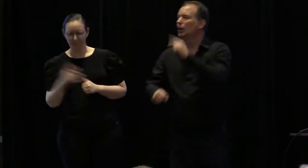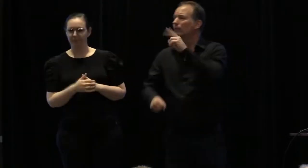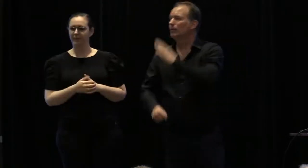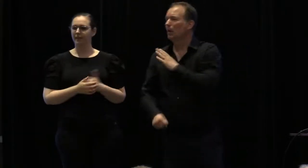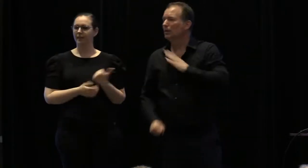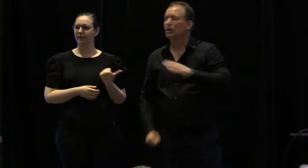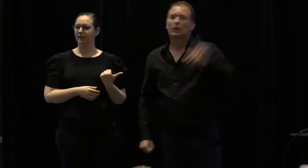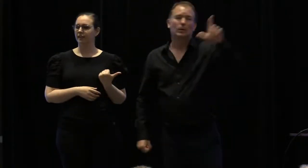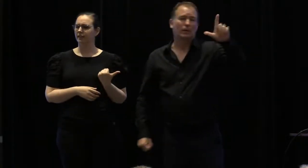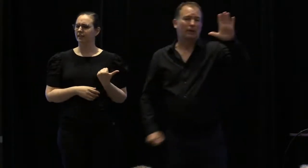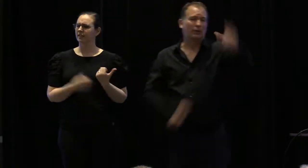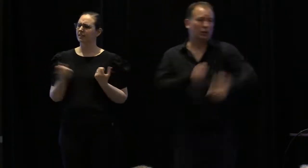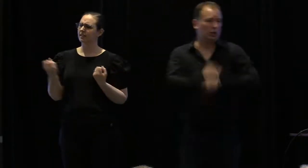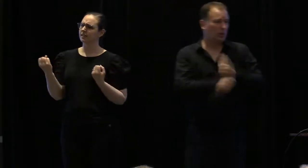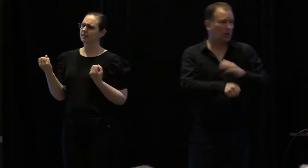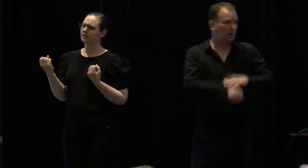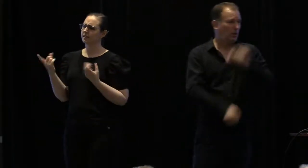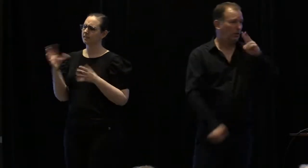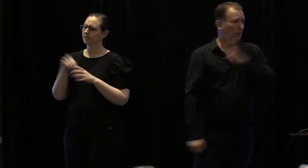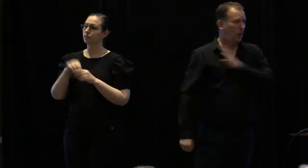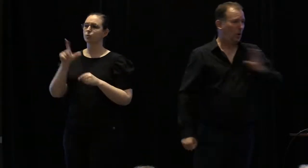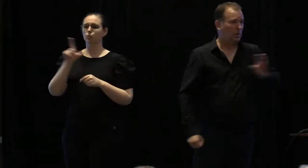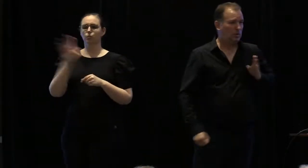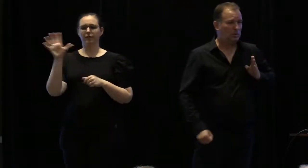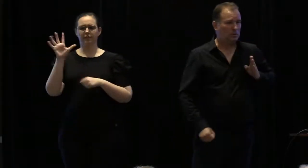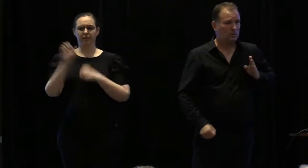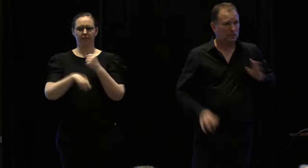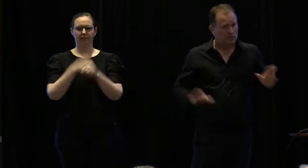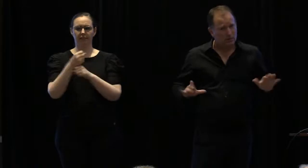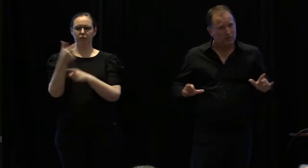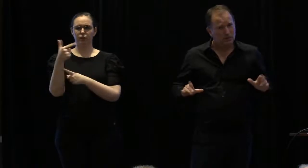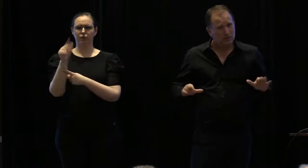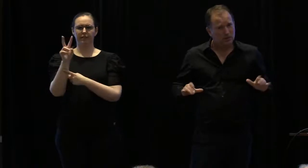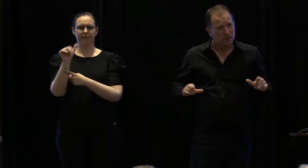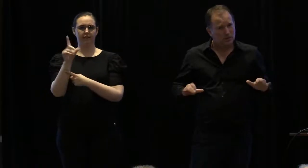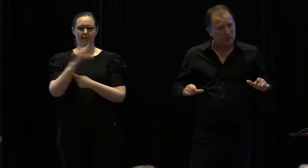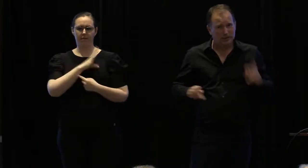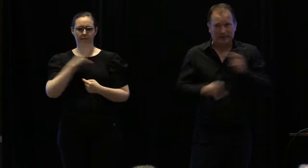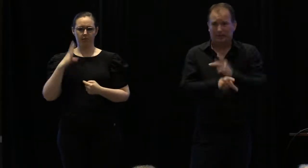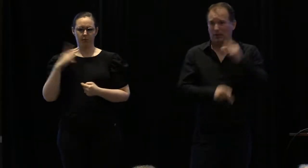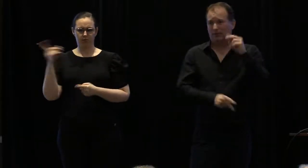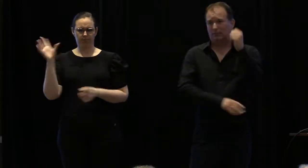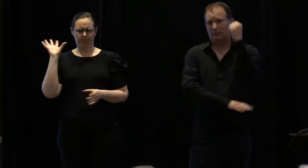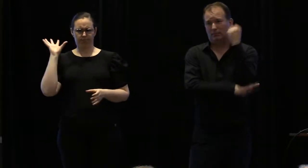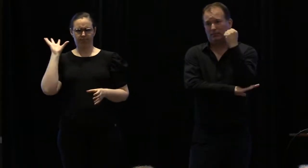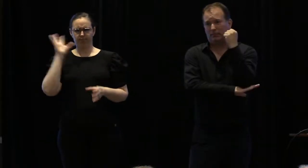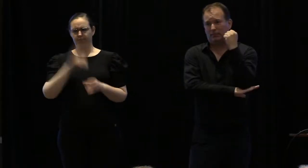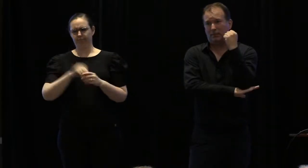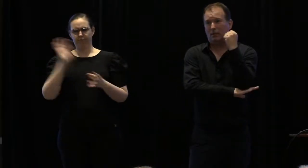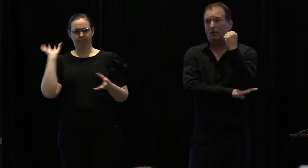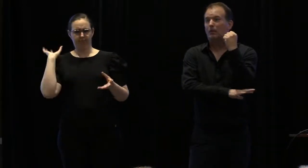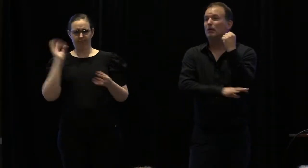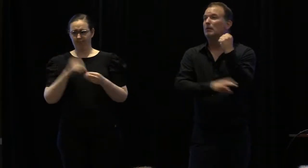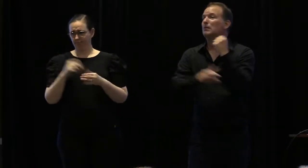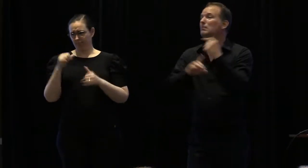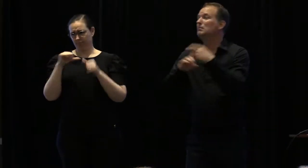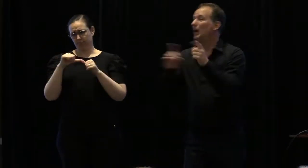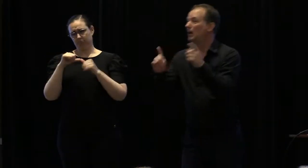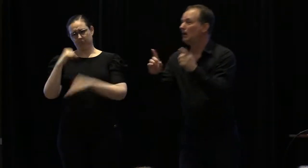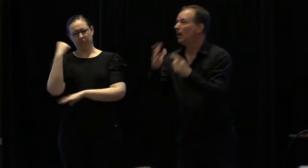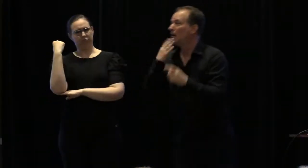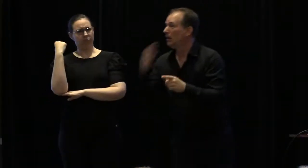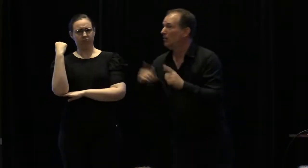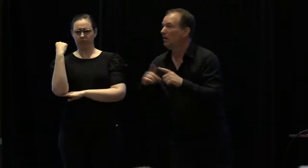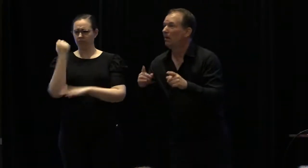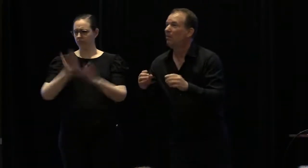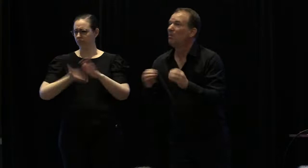How many years were you on the board? 25 years. Donna served as a volunteer for our community, keeping GVAD